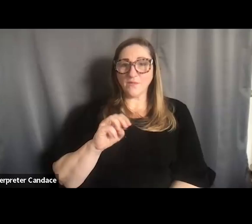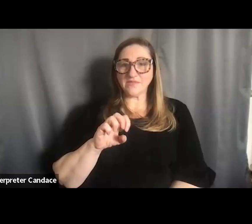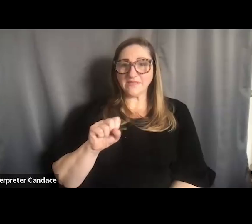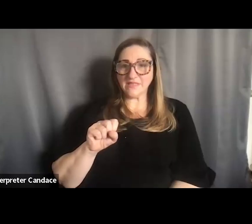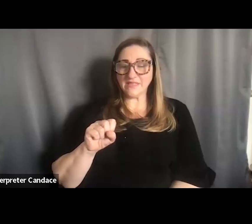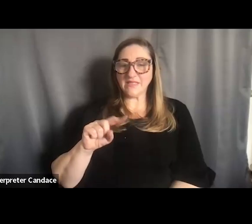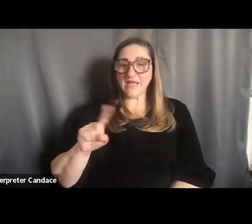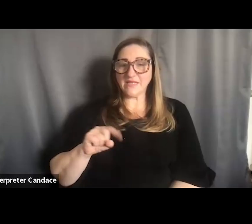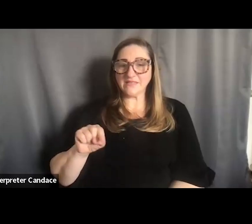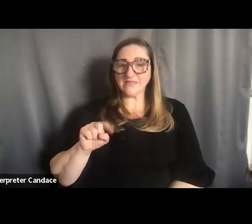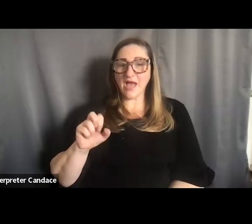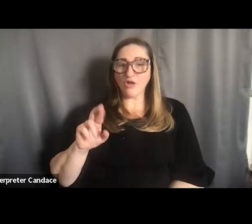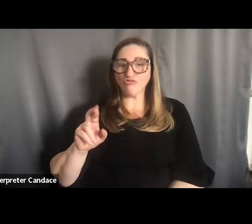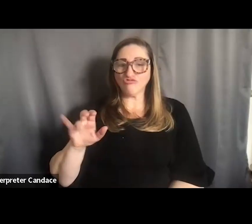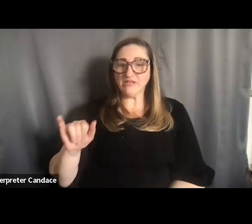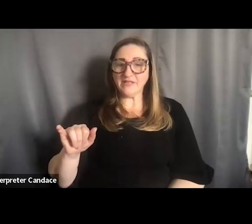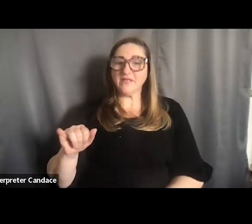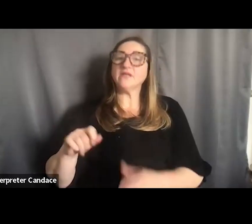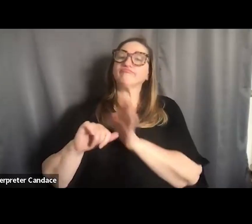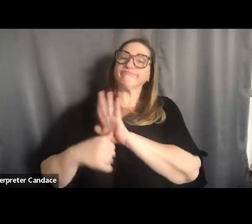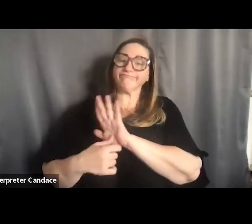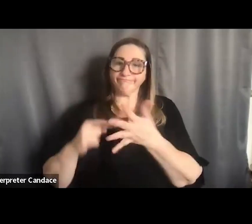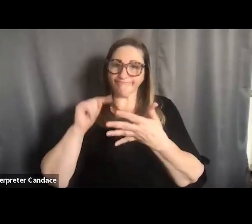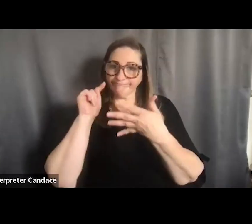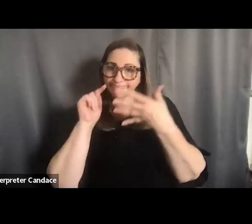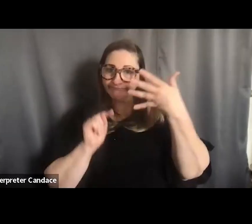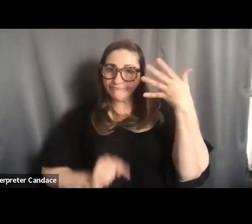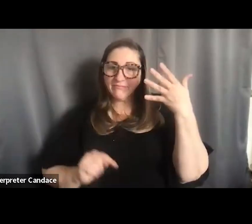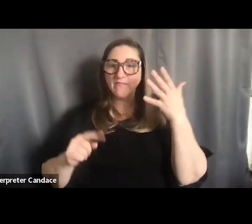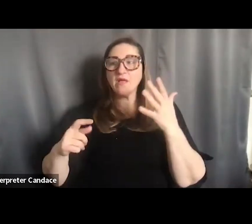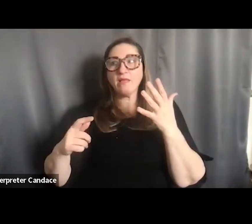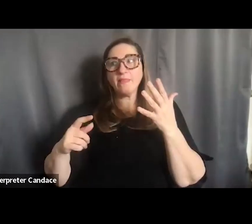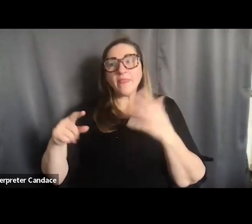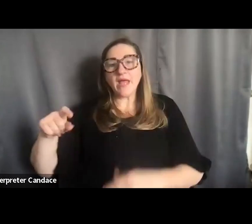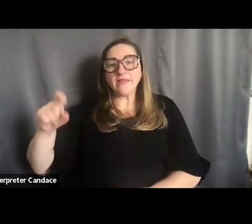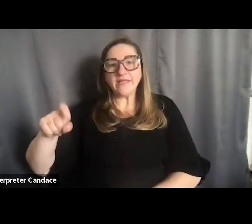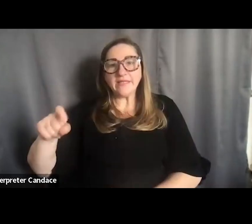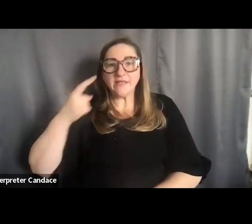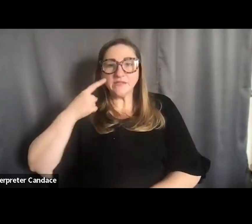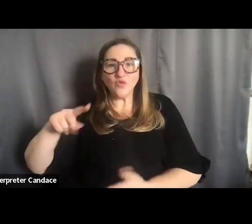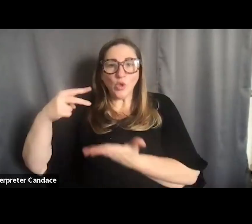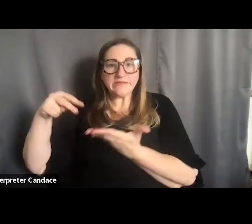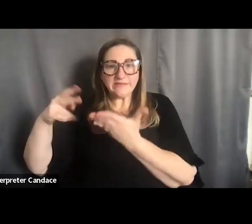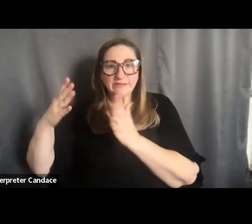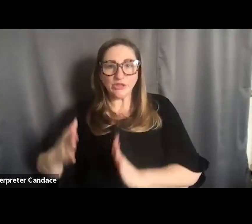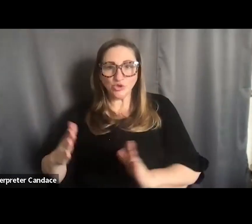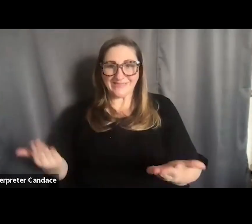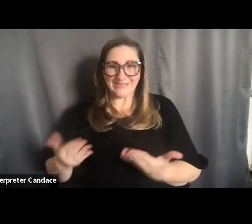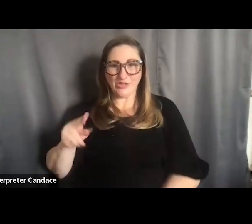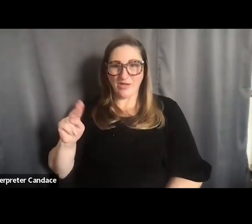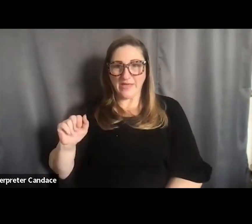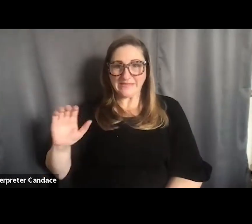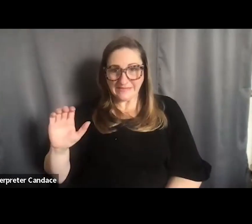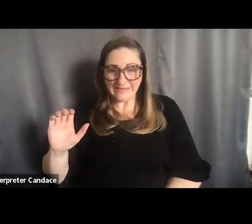pressing needs of the dance community in launching the inaugural Our New York City Dance campaign. And this year, I'm honored to steward